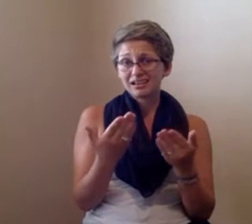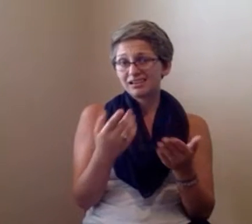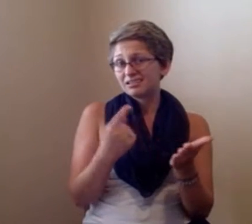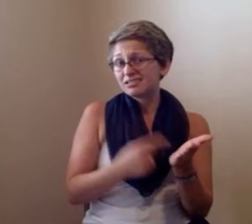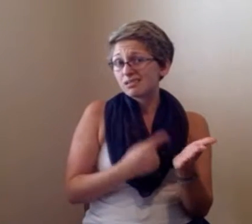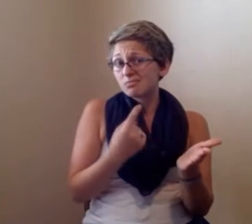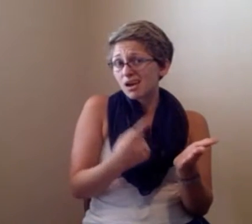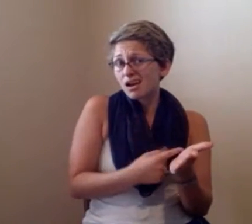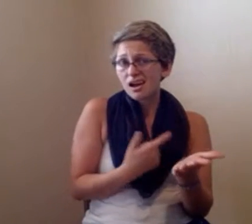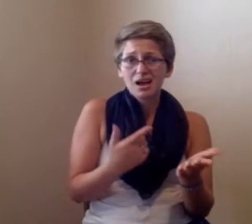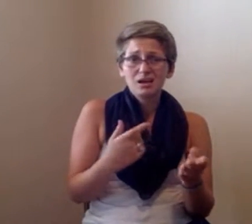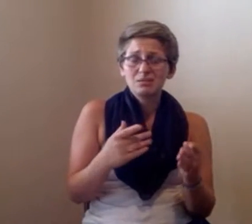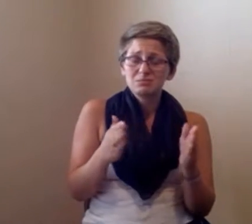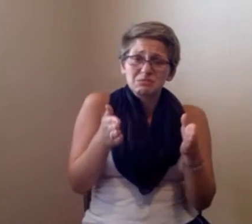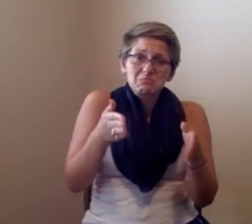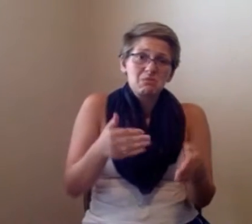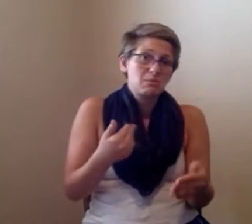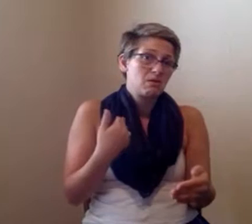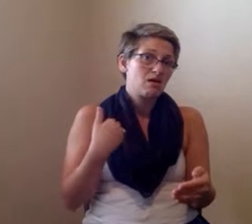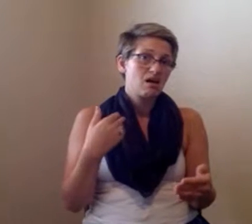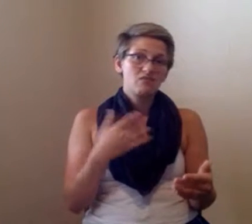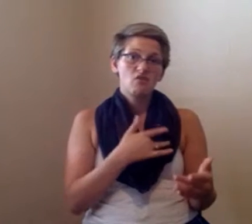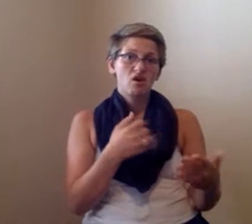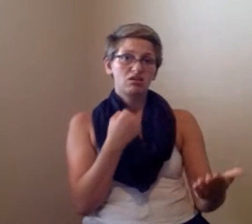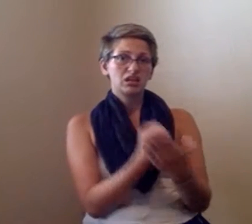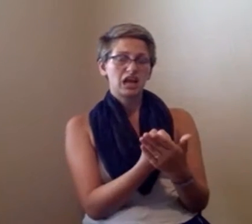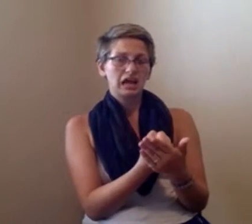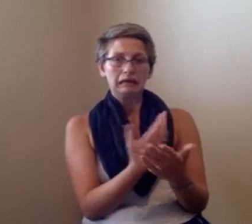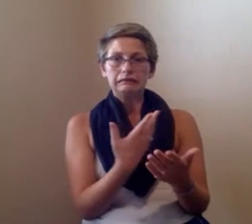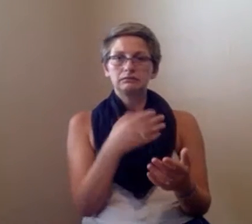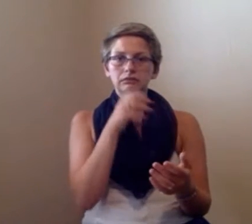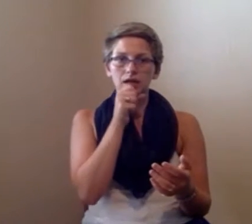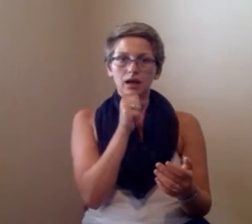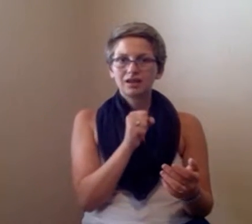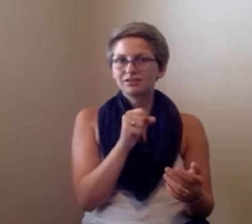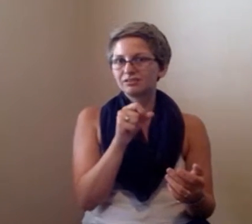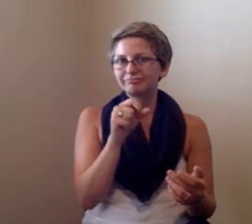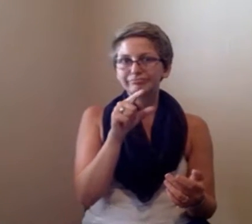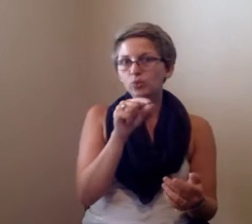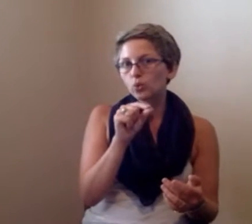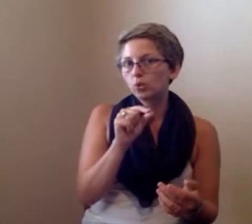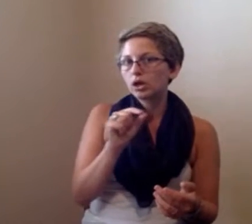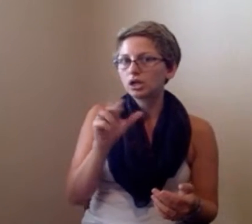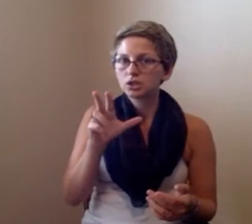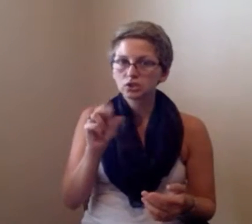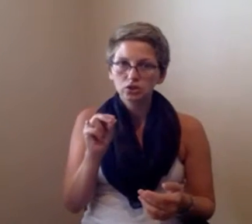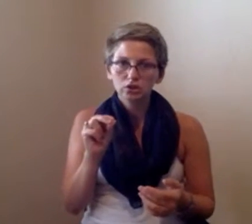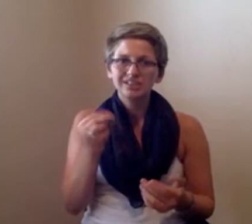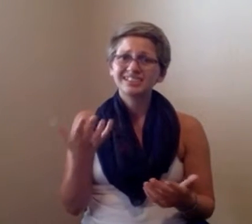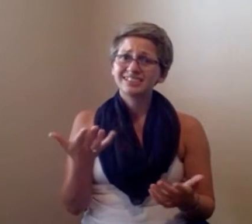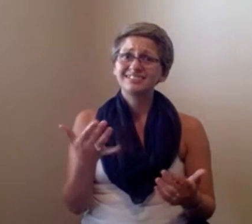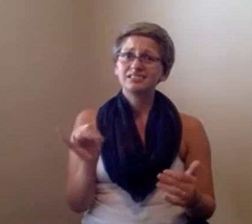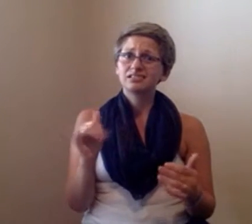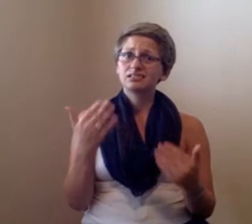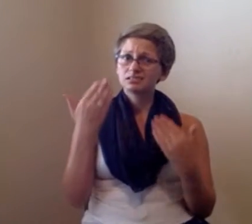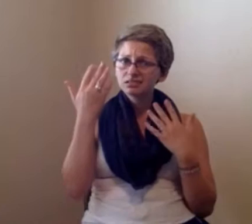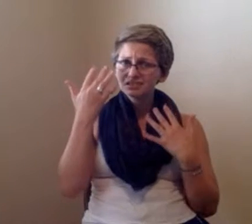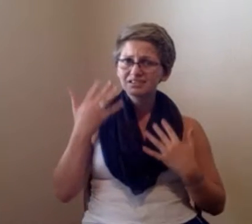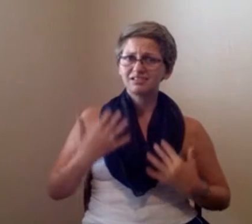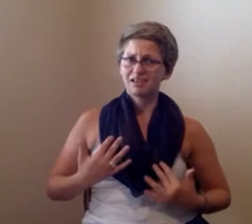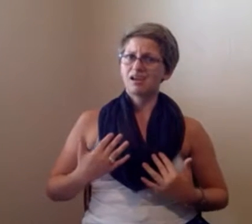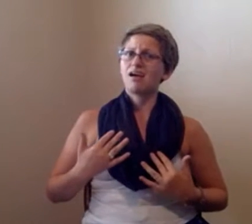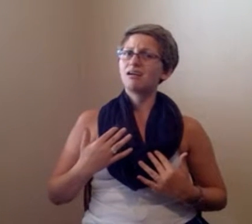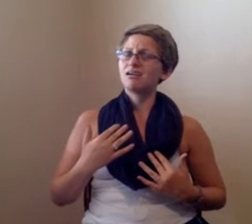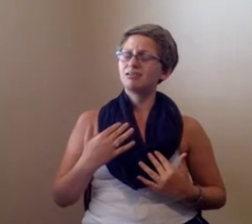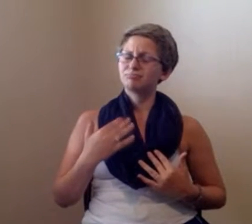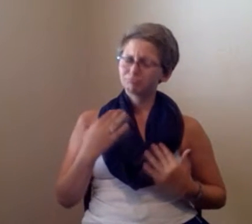in the 20s, 30s, having massive heart attacks, and it's very, it's heartbreaking to see that. But there's still